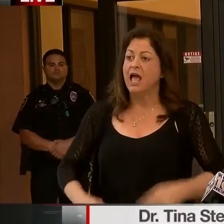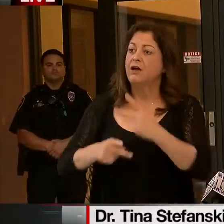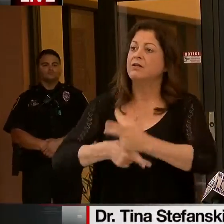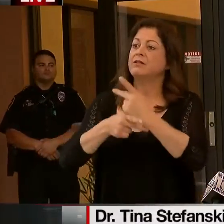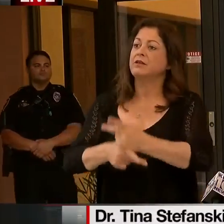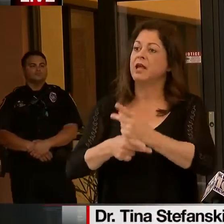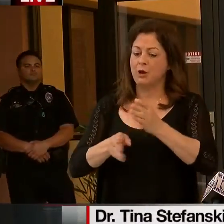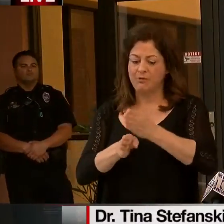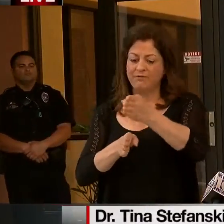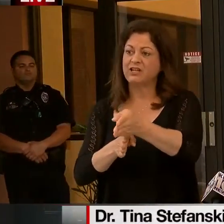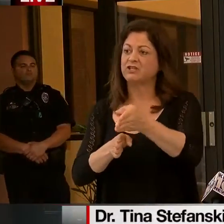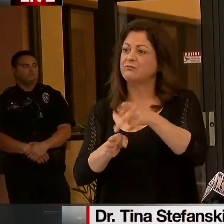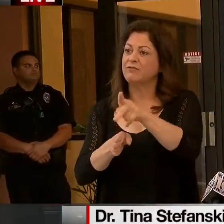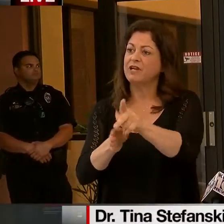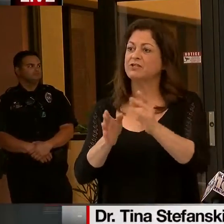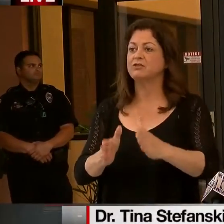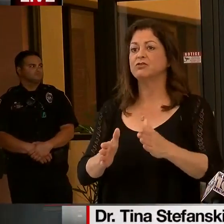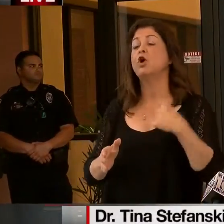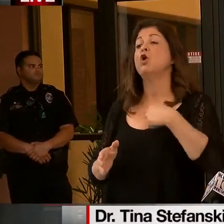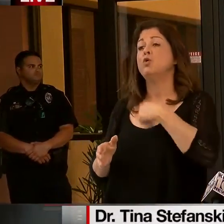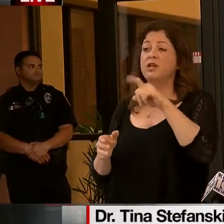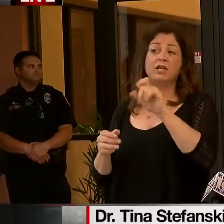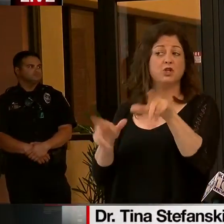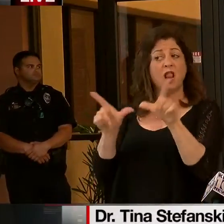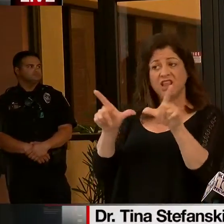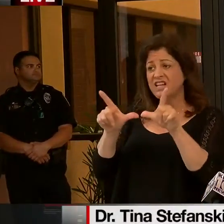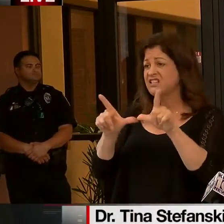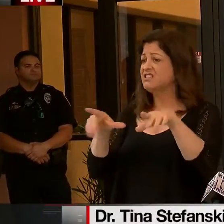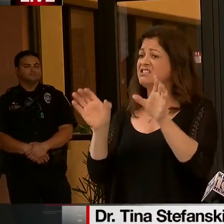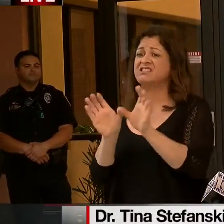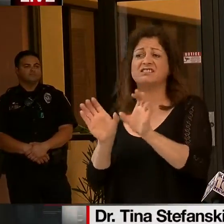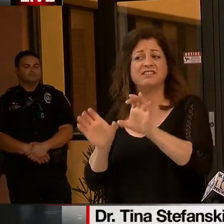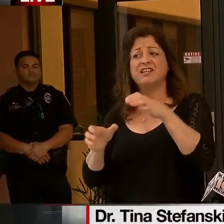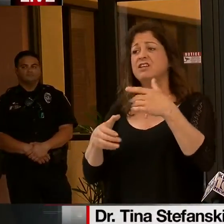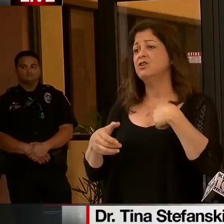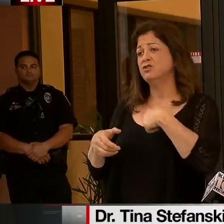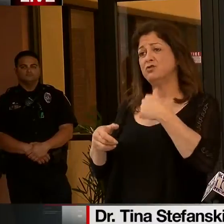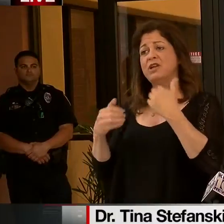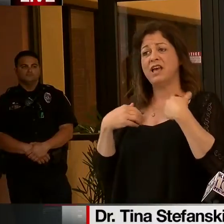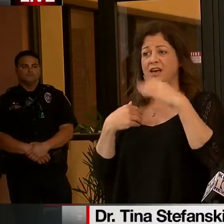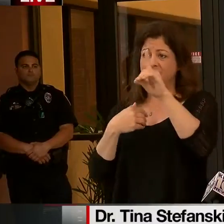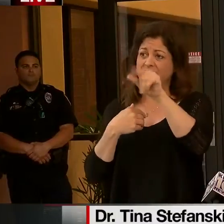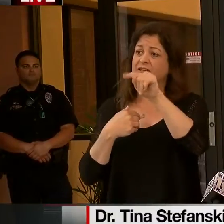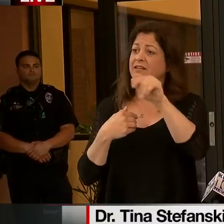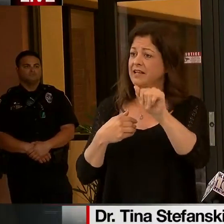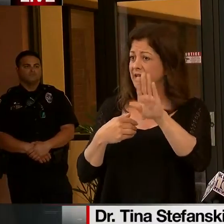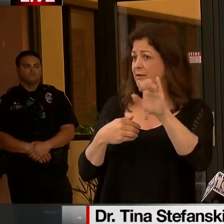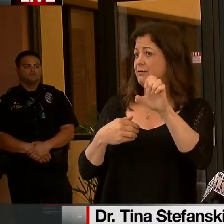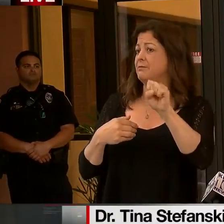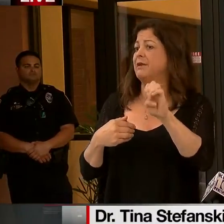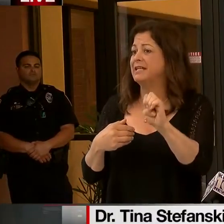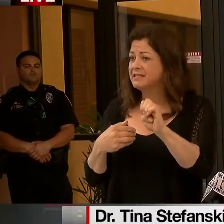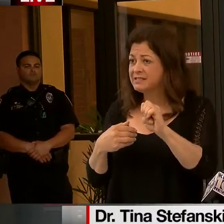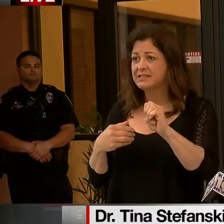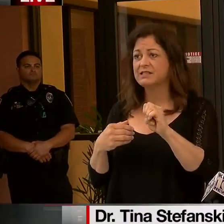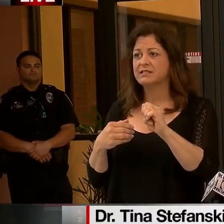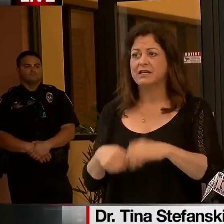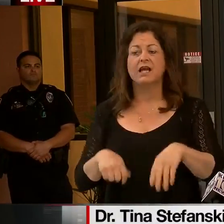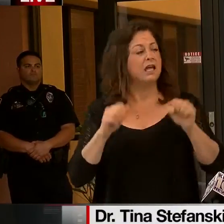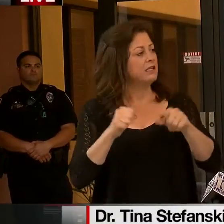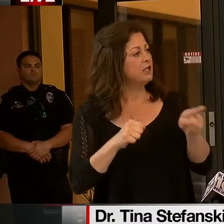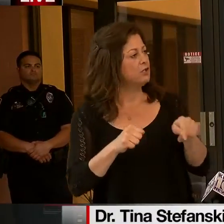again, as Jamie said, we credential, verify licenses, and add them to our database. So we have a call out list should we need them. And to give me more